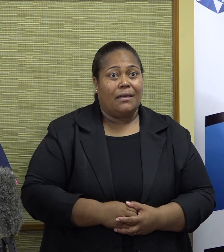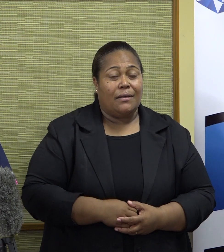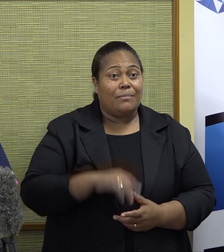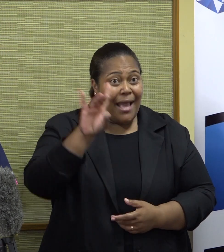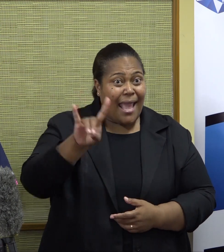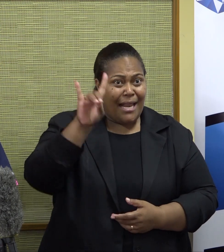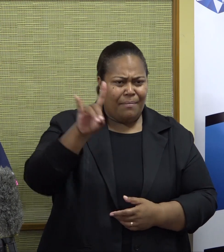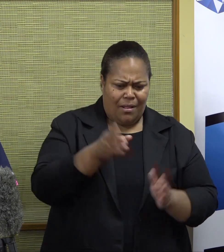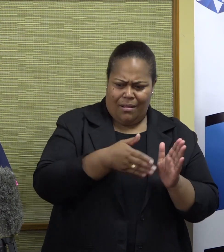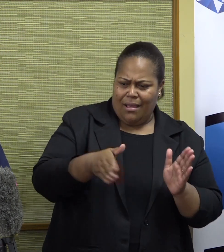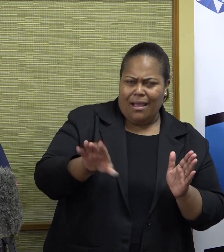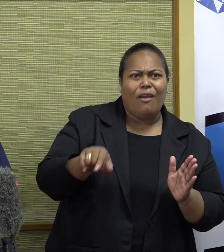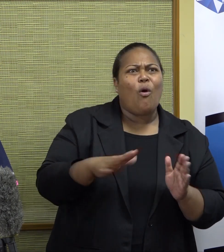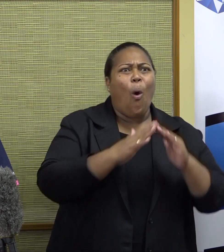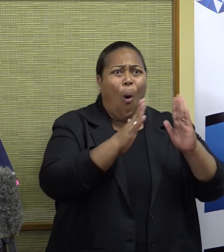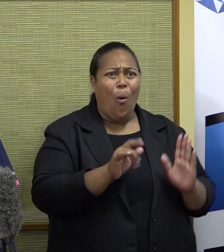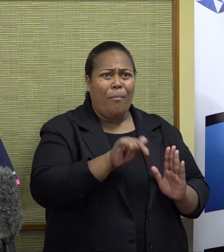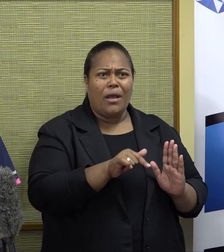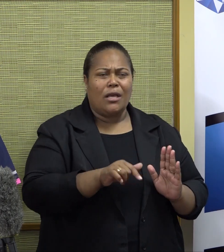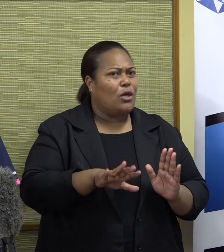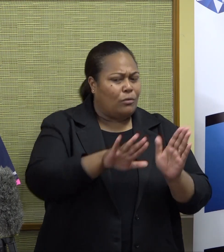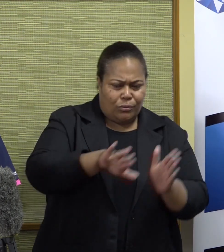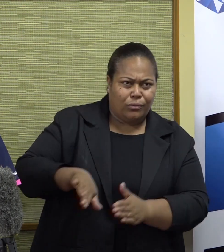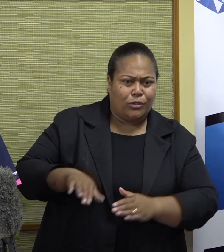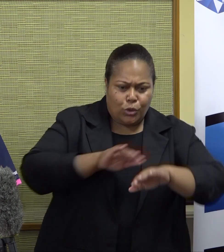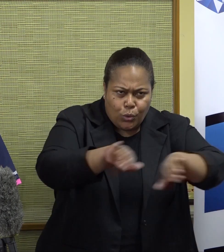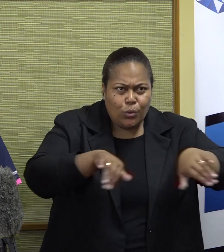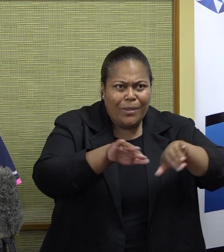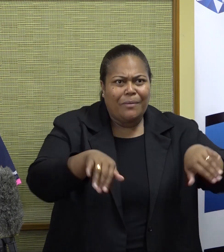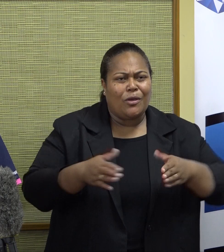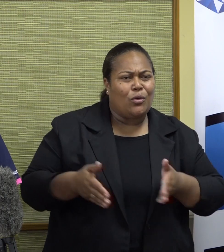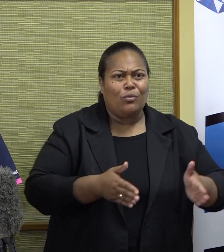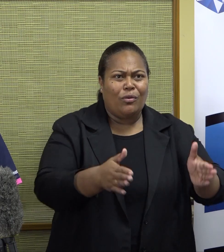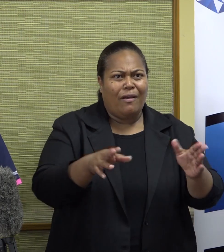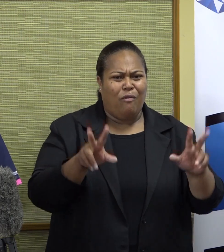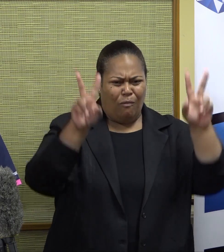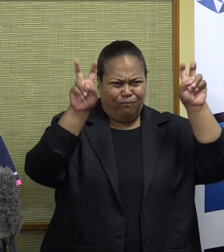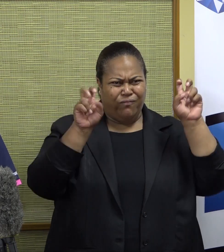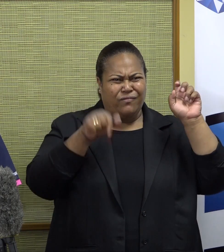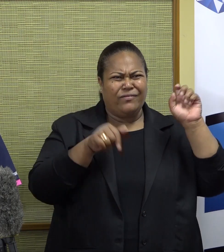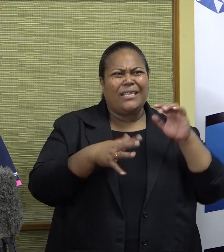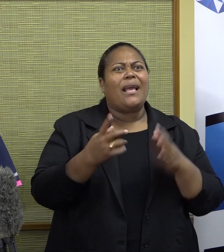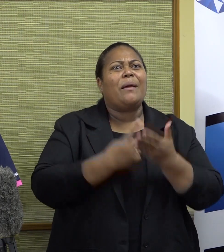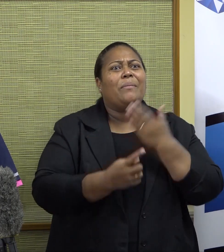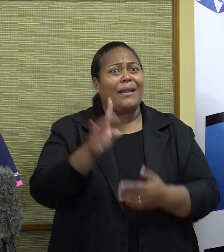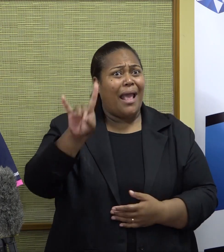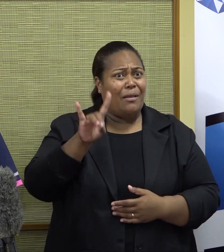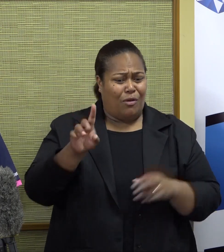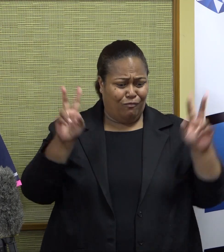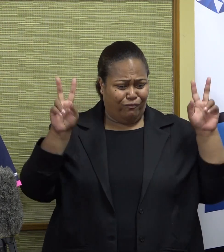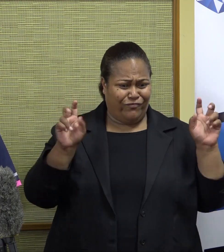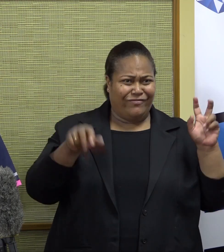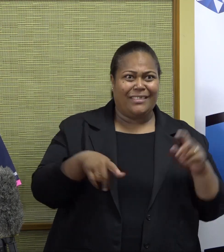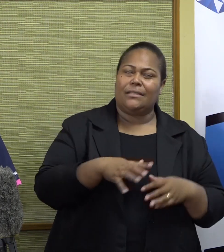your homes and avoid swimming in creeks and rivers exposed to animal waste. In affected areas, we urge